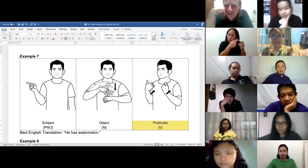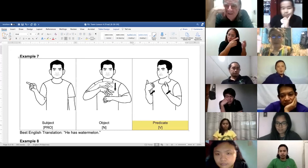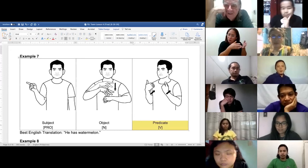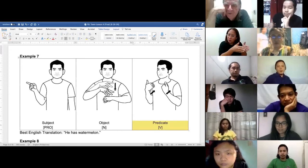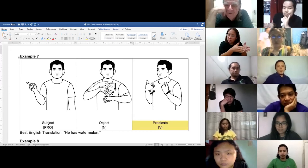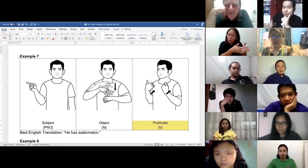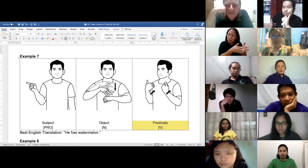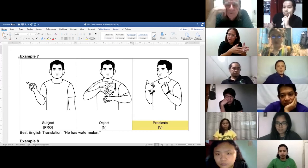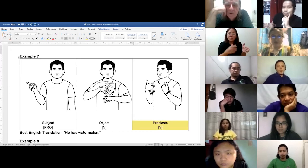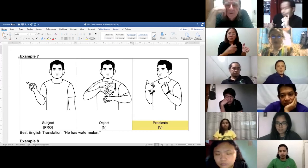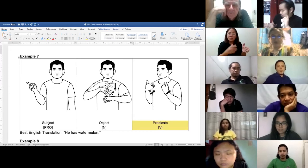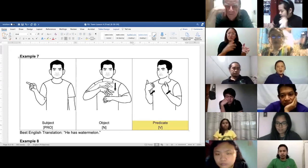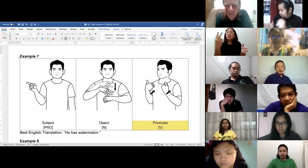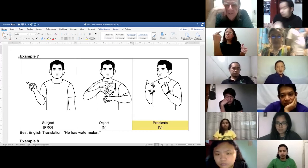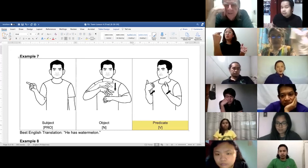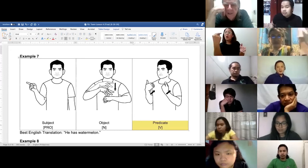And you say it's wrong, well, then I learn.